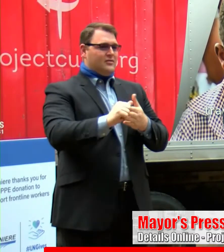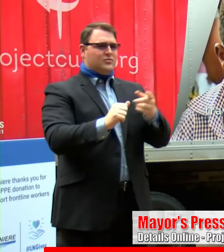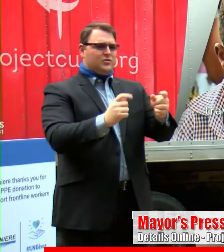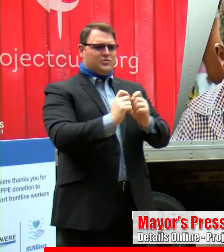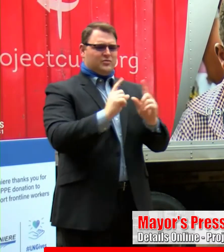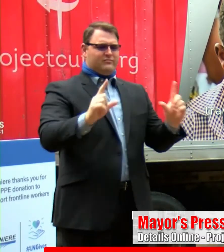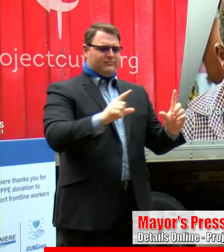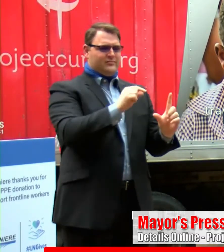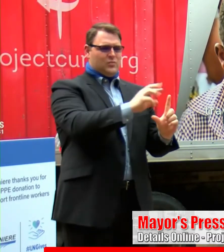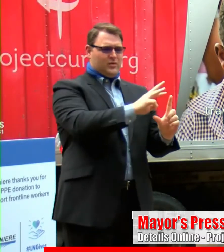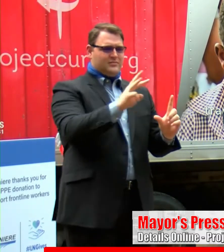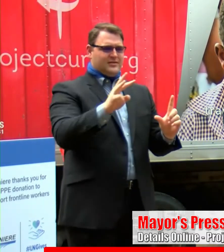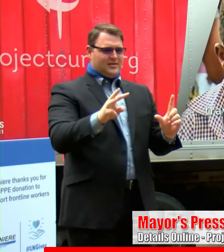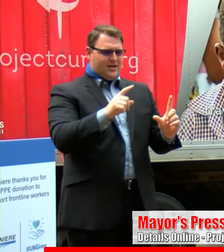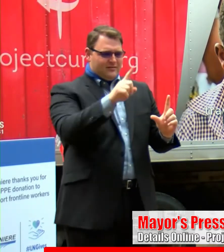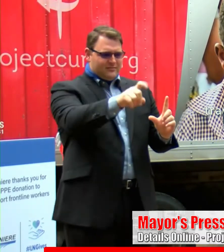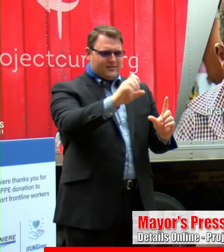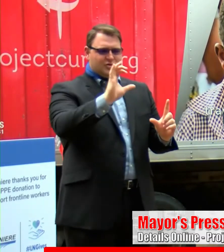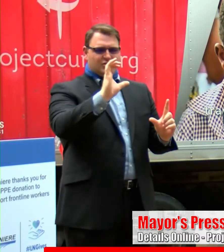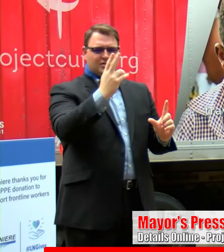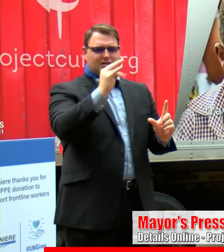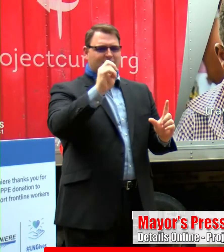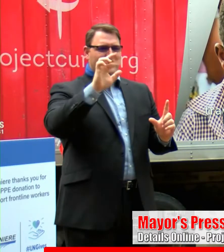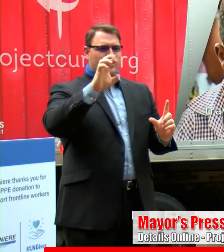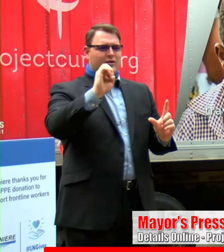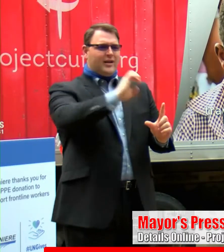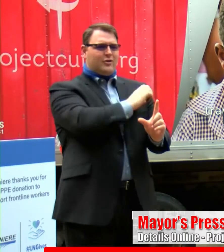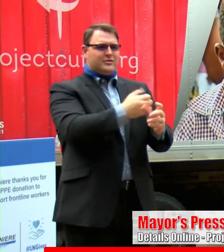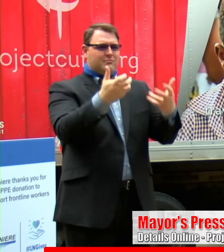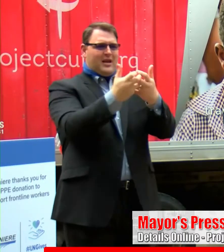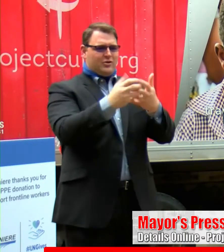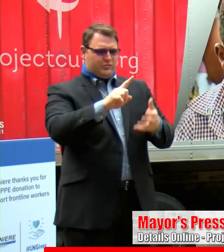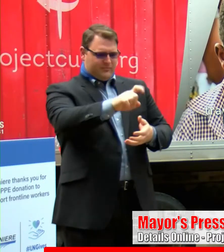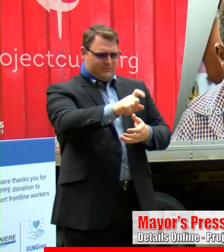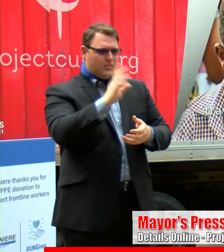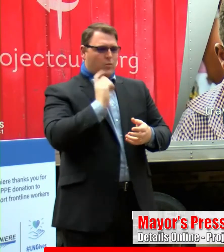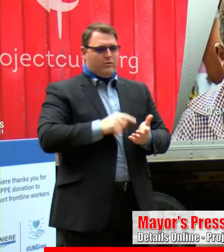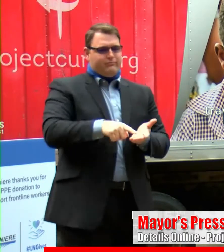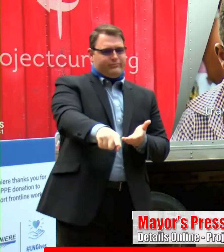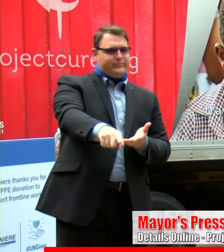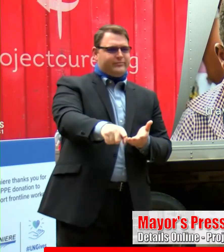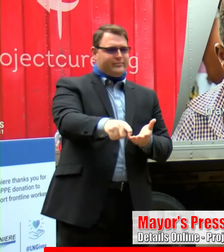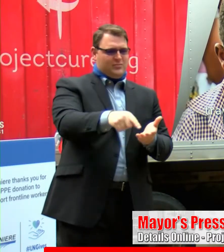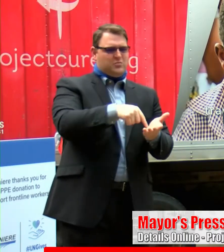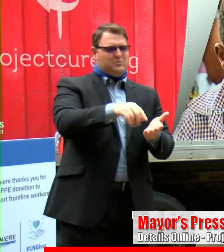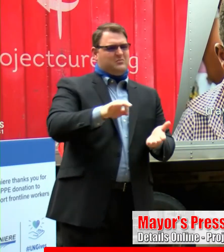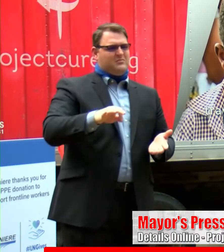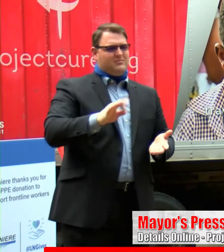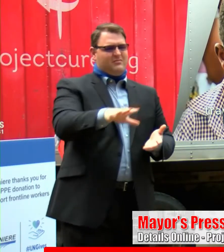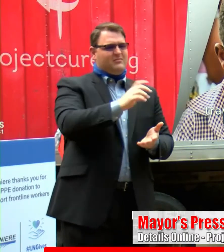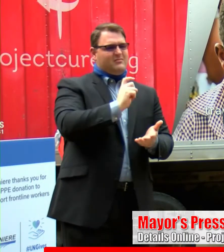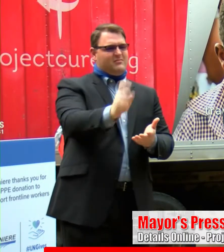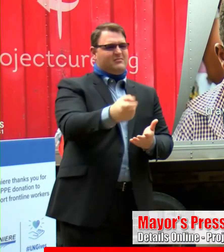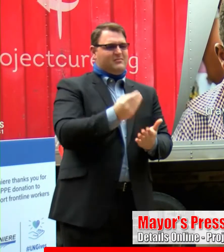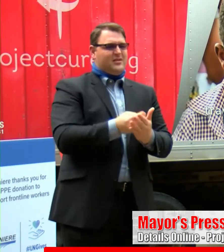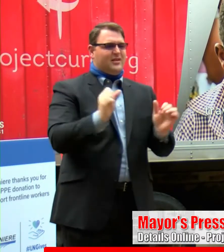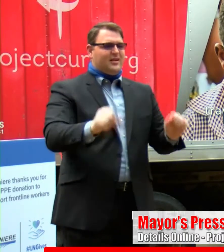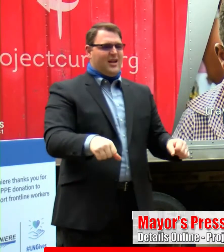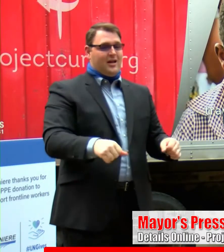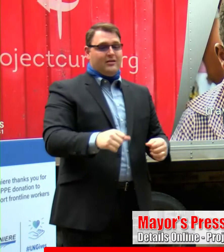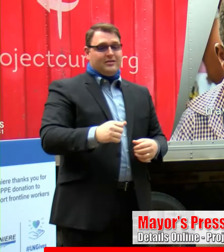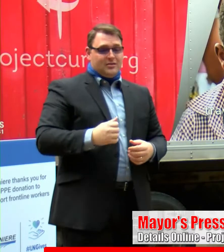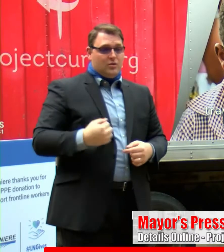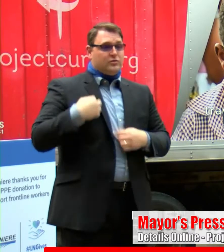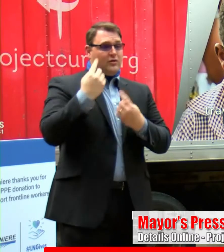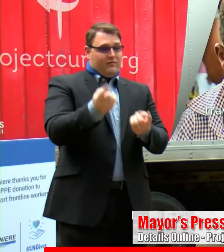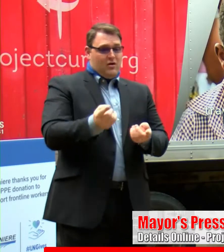Match, and we will match dollar for dollar up to $50,000 this week. We are only halfway there. The last numbers we got were around 25,000 has come in